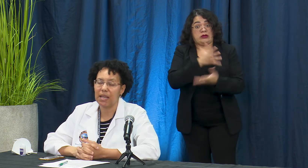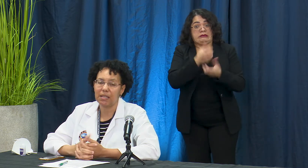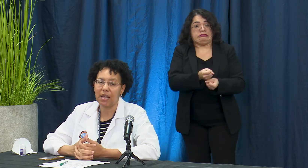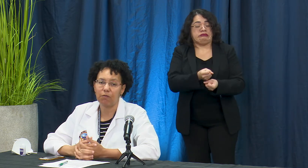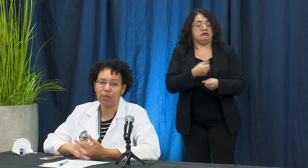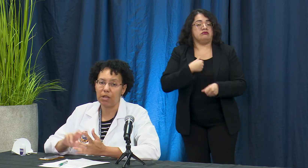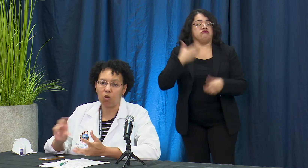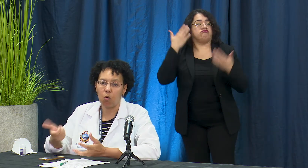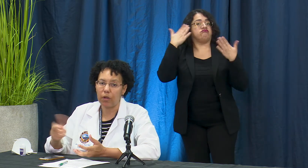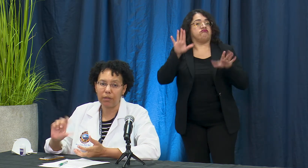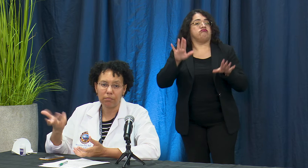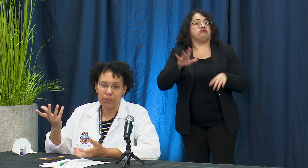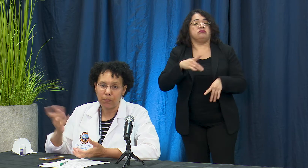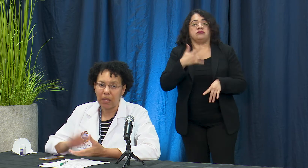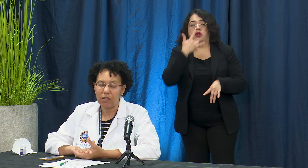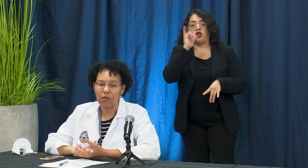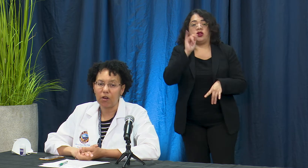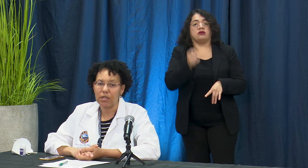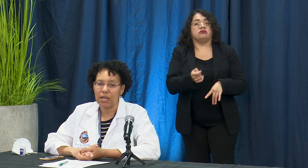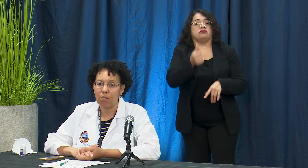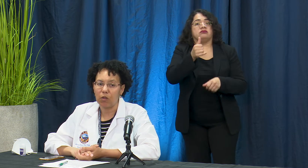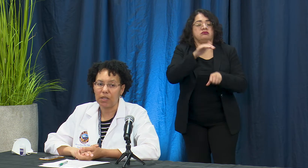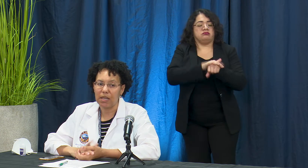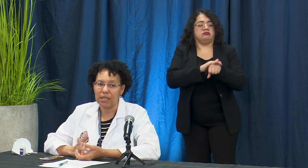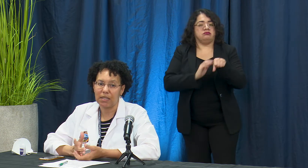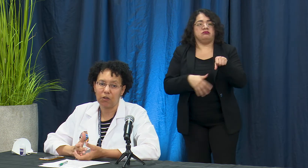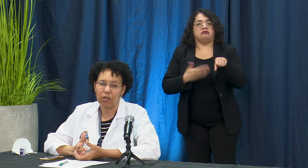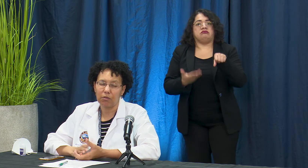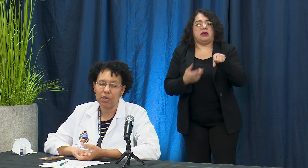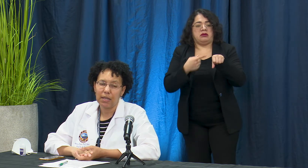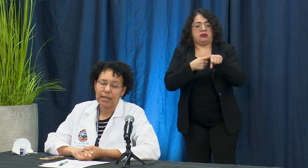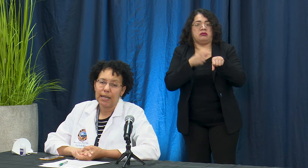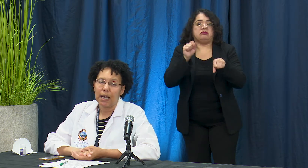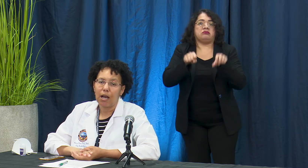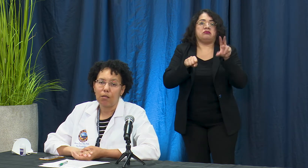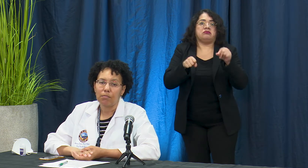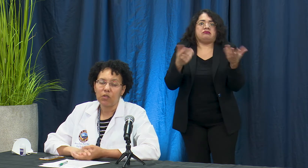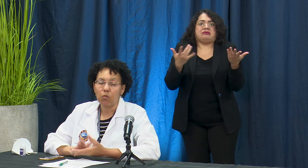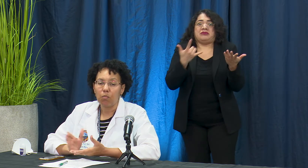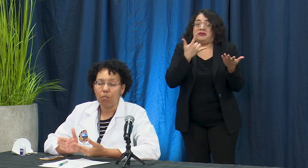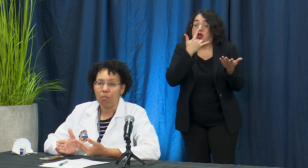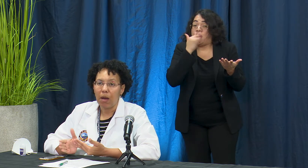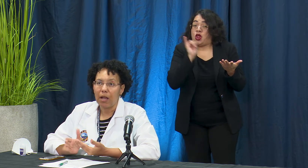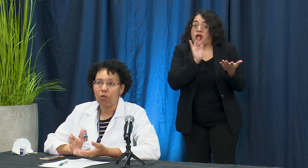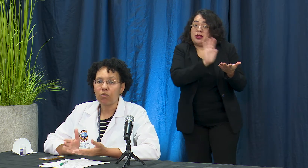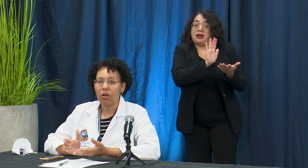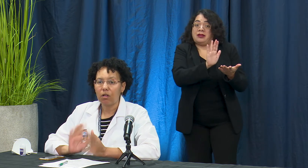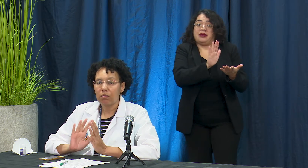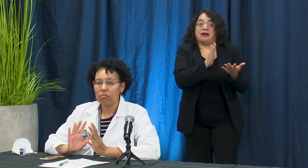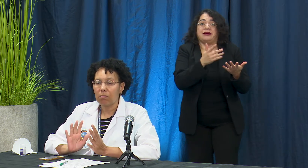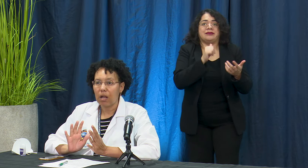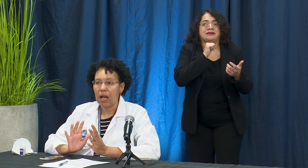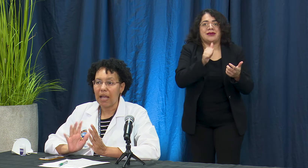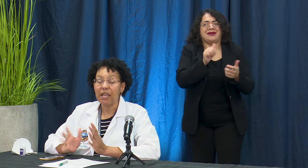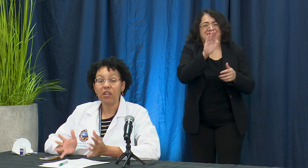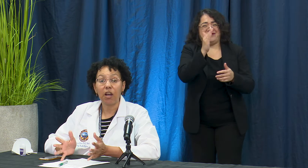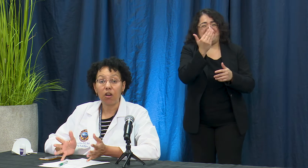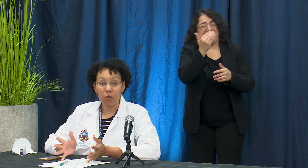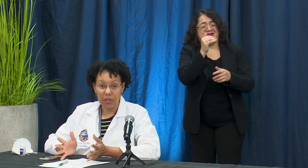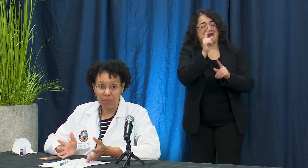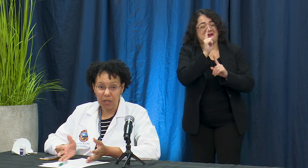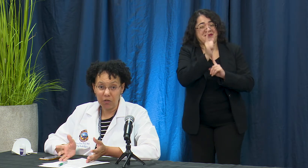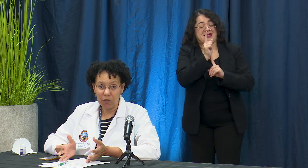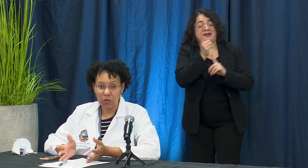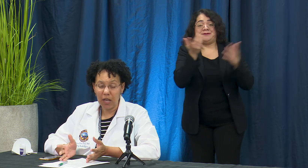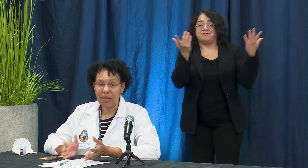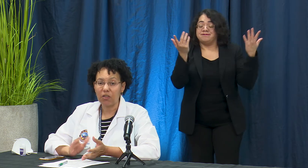somebody say it's like flipping a coin as far as what the tests tell you. So my overall, I think they are